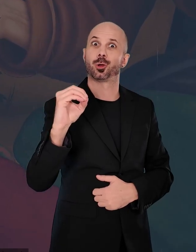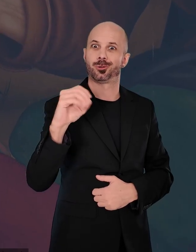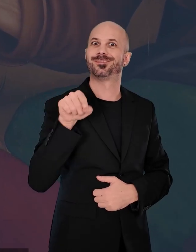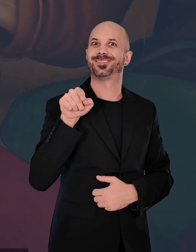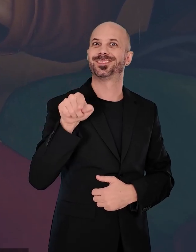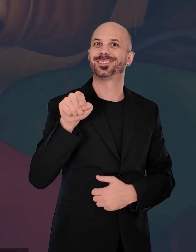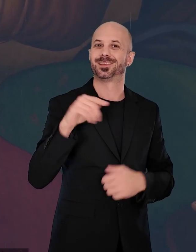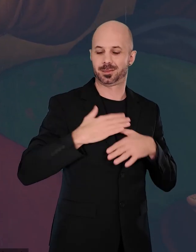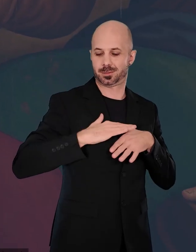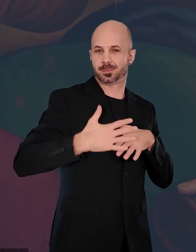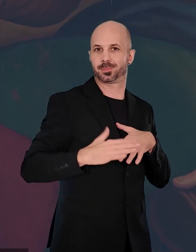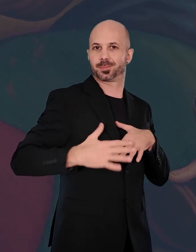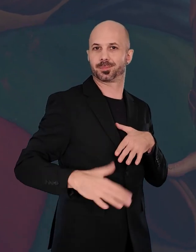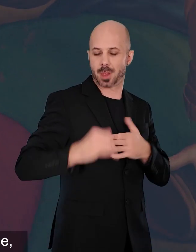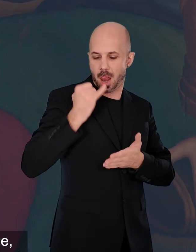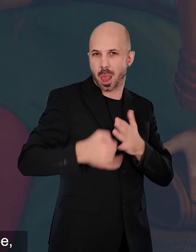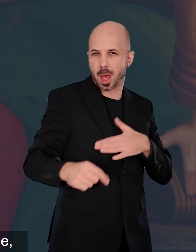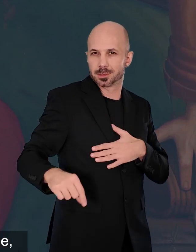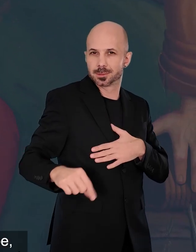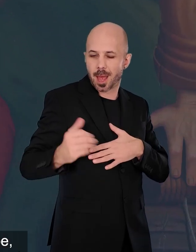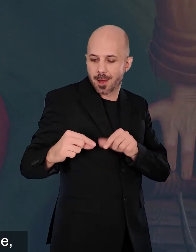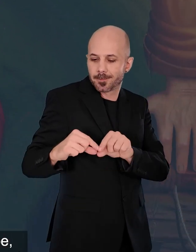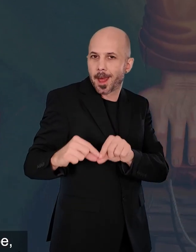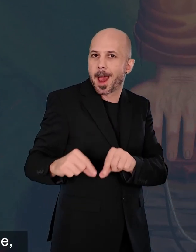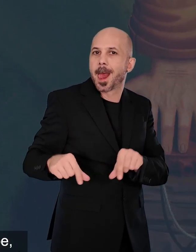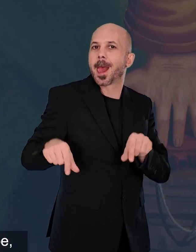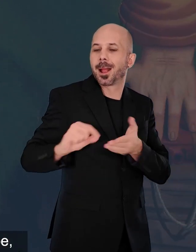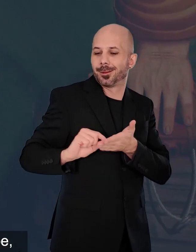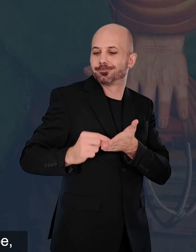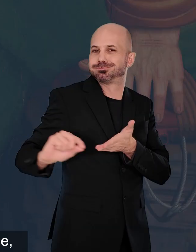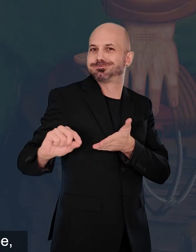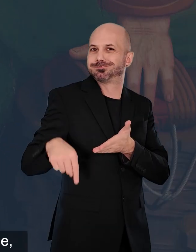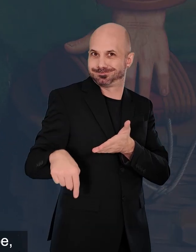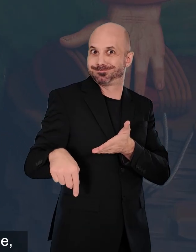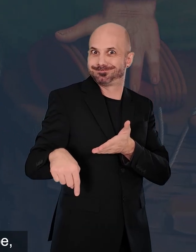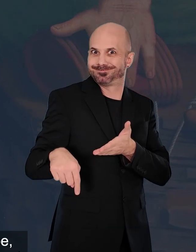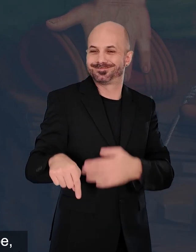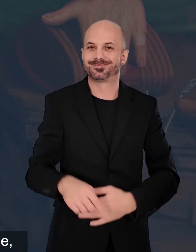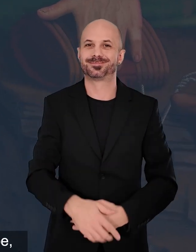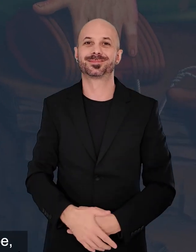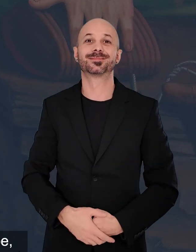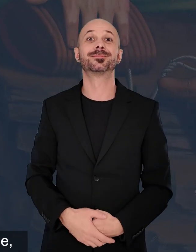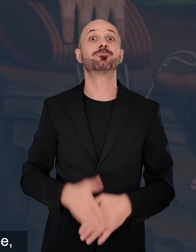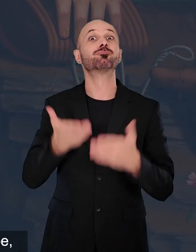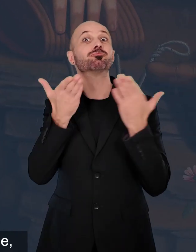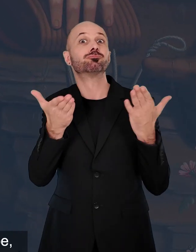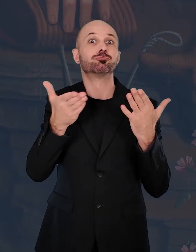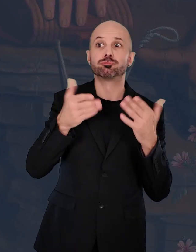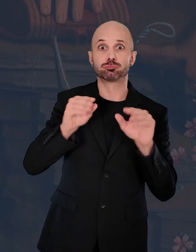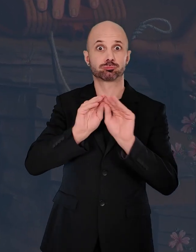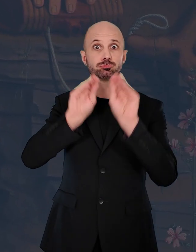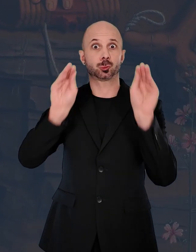Menco, that is Domenico, on the lower edge of her robe, close to the leg extended